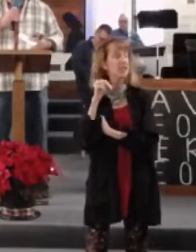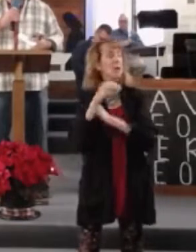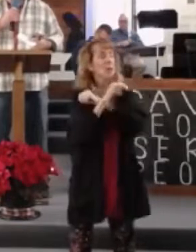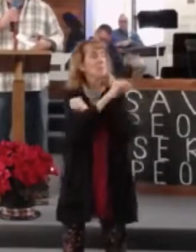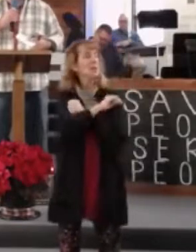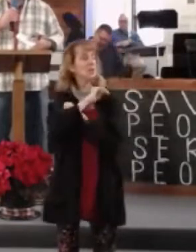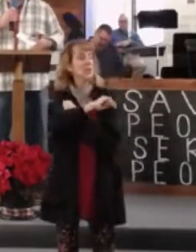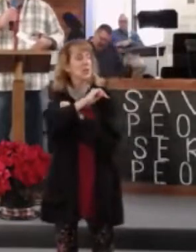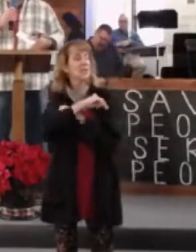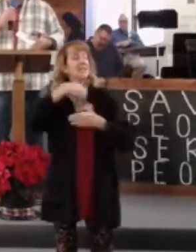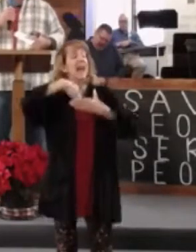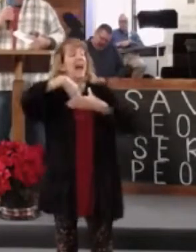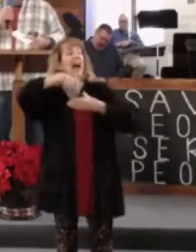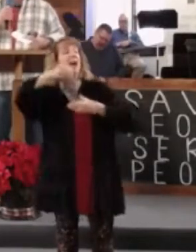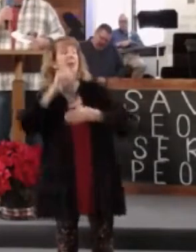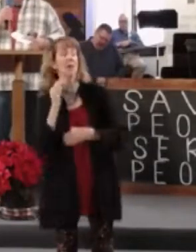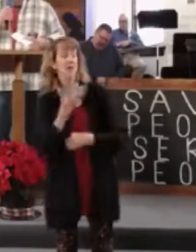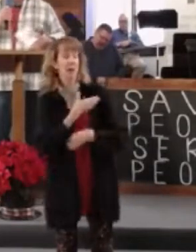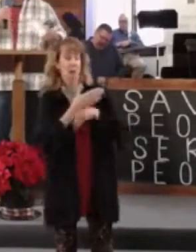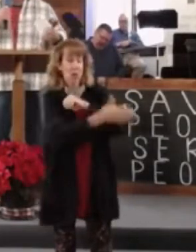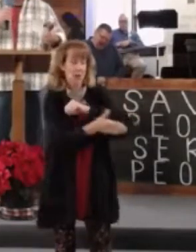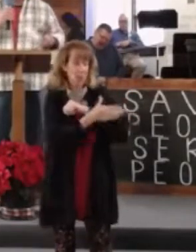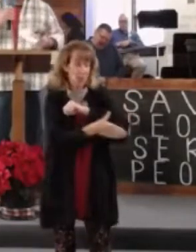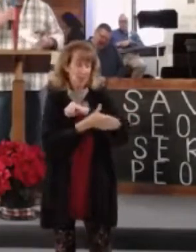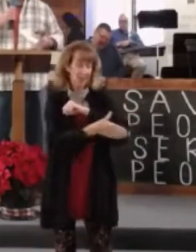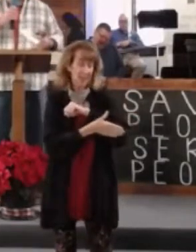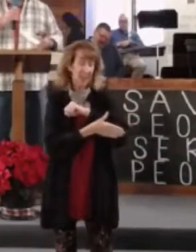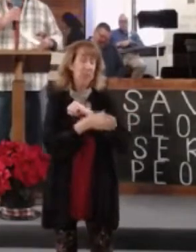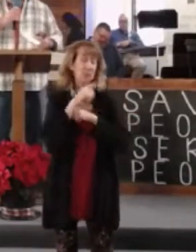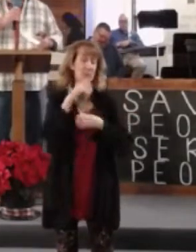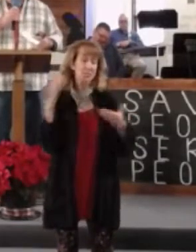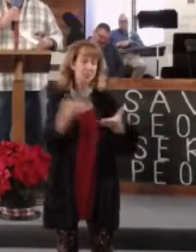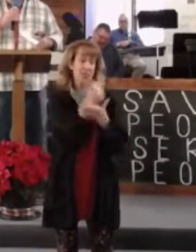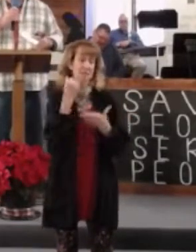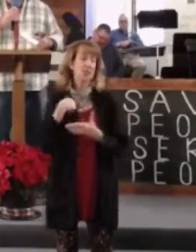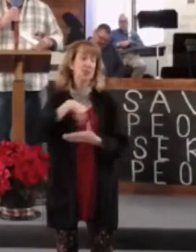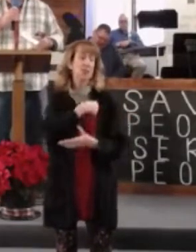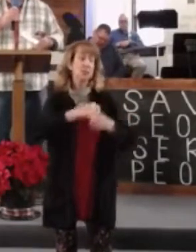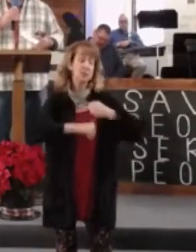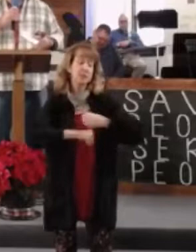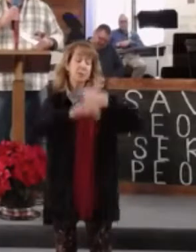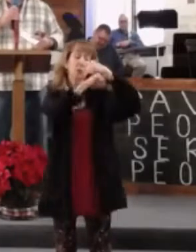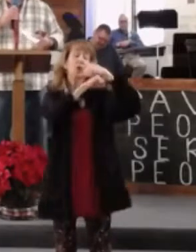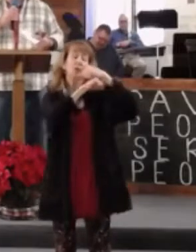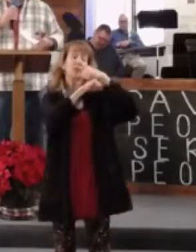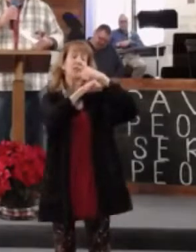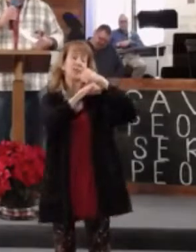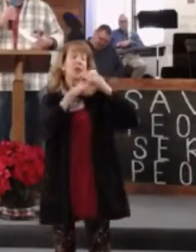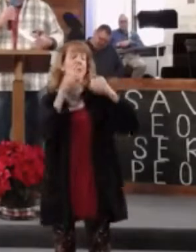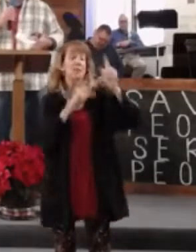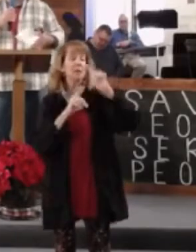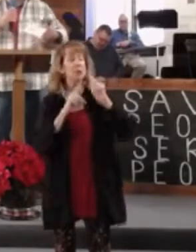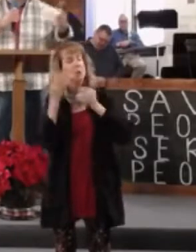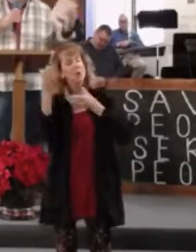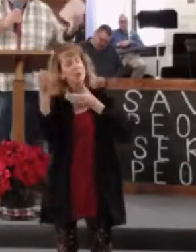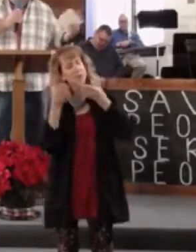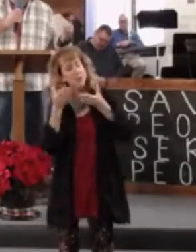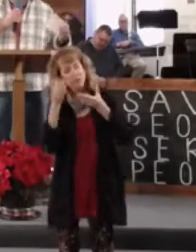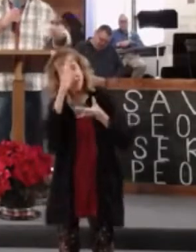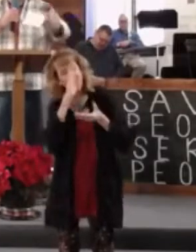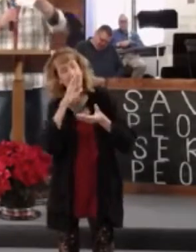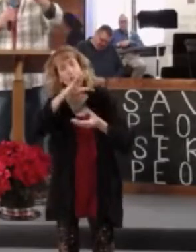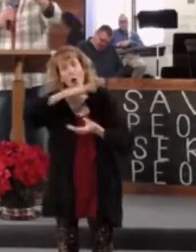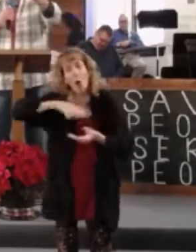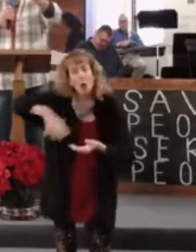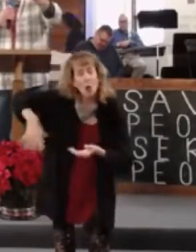for the most part, but really, it's just a chance for us to support those that are serving God around the